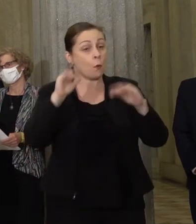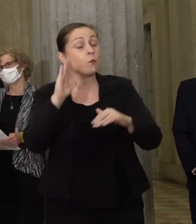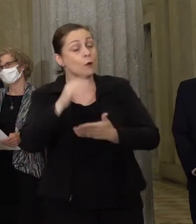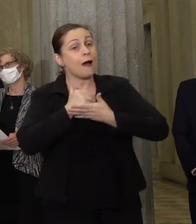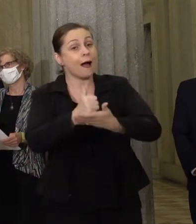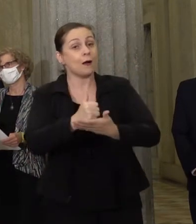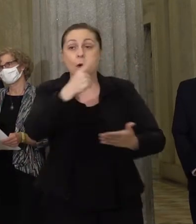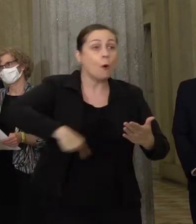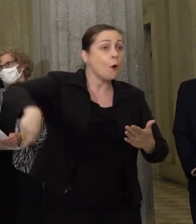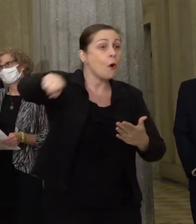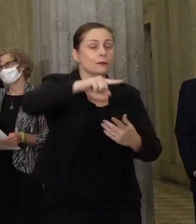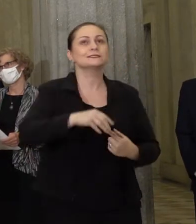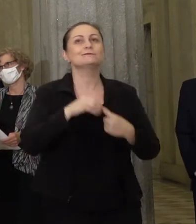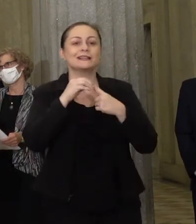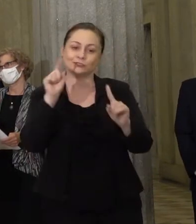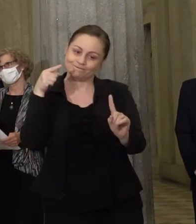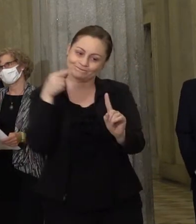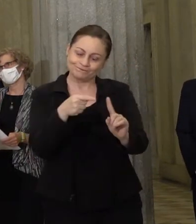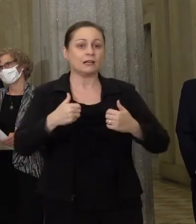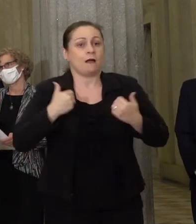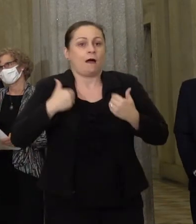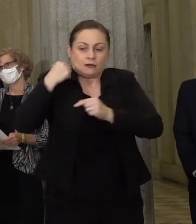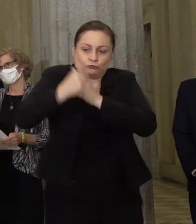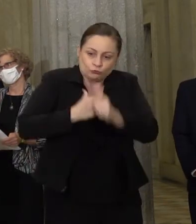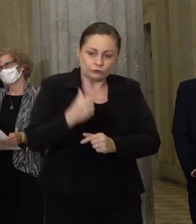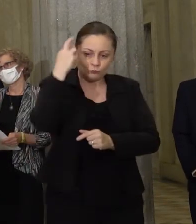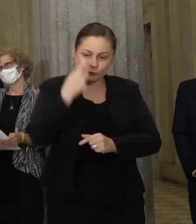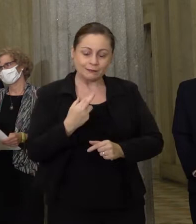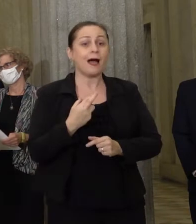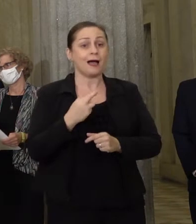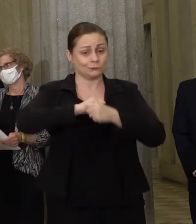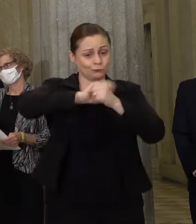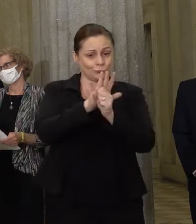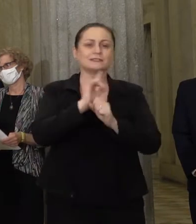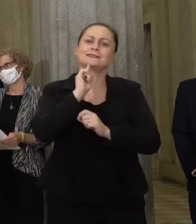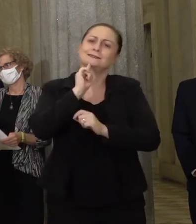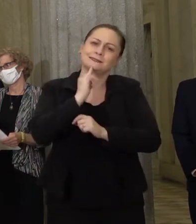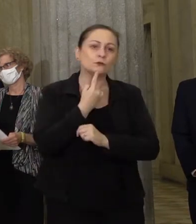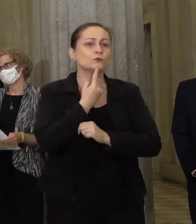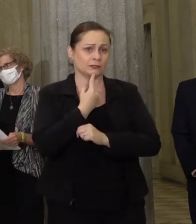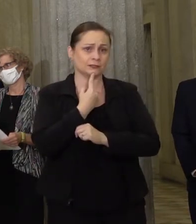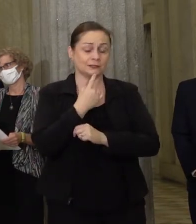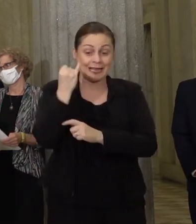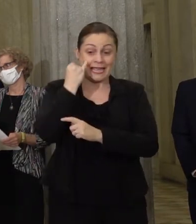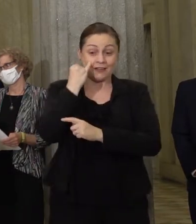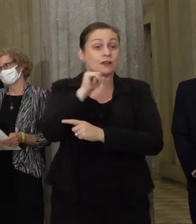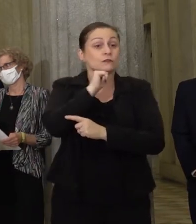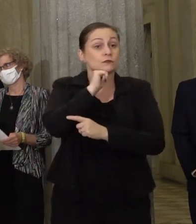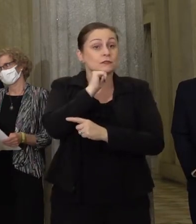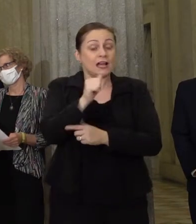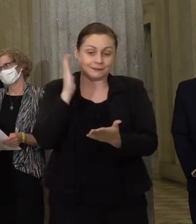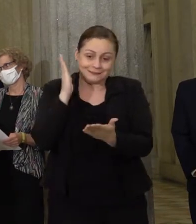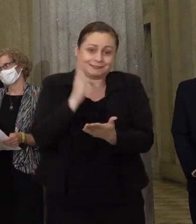younger generations, to realize just how serious this virus is and how much is at stake if we don't see these